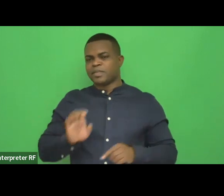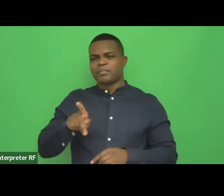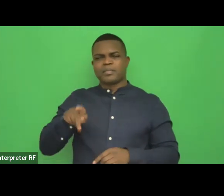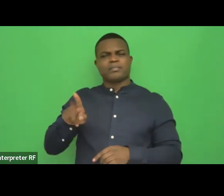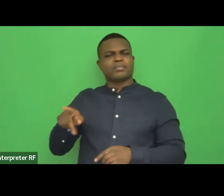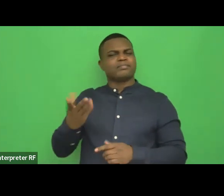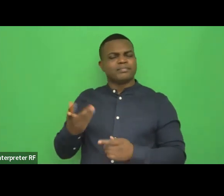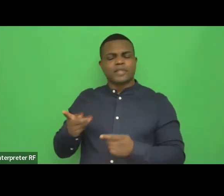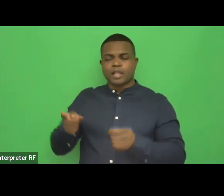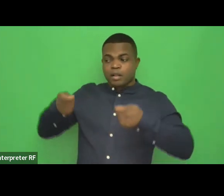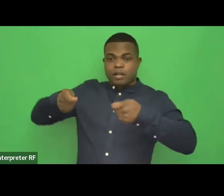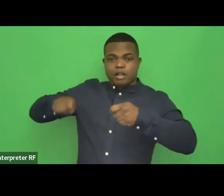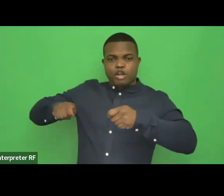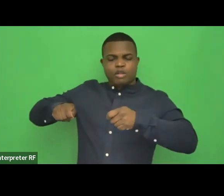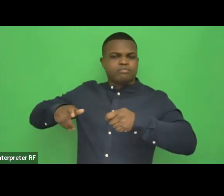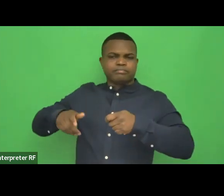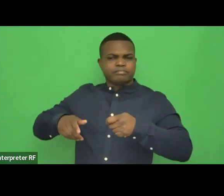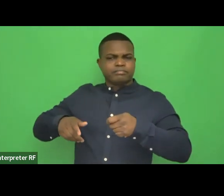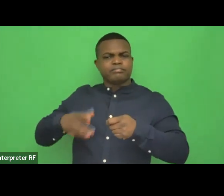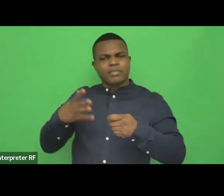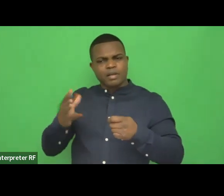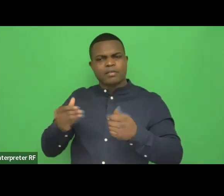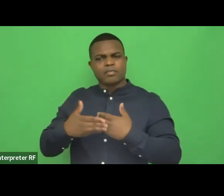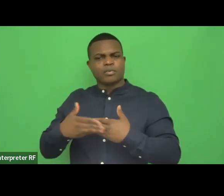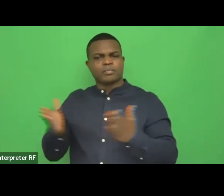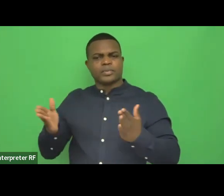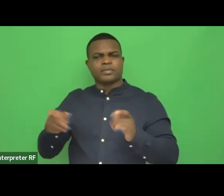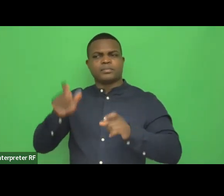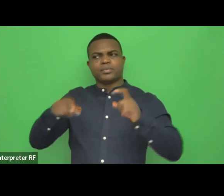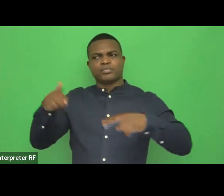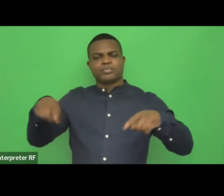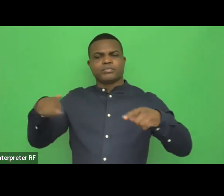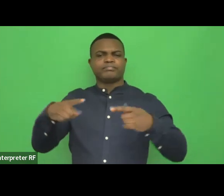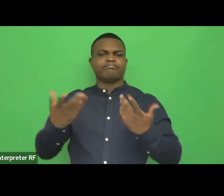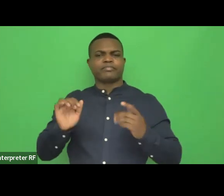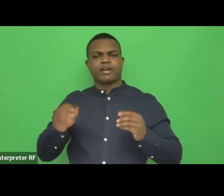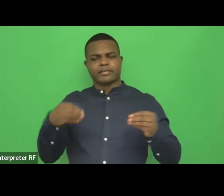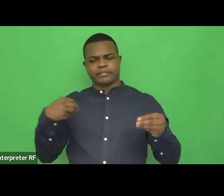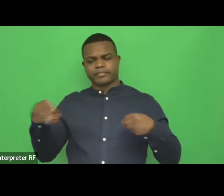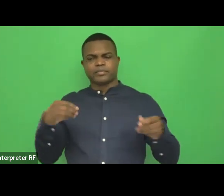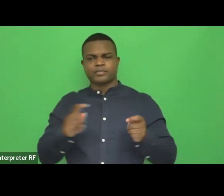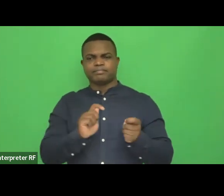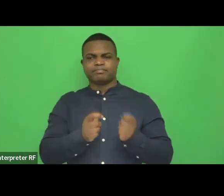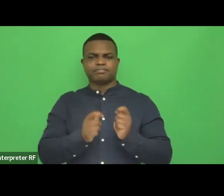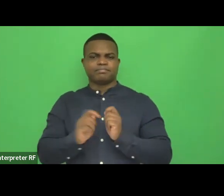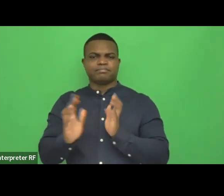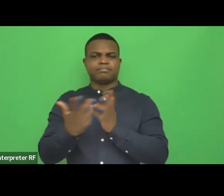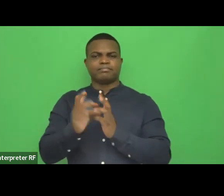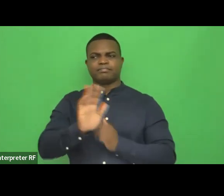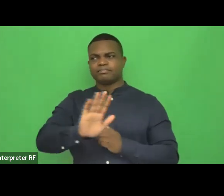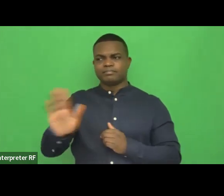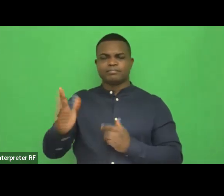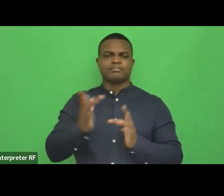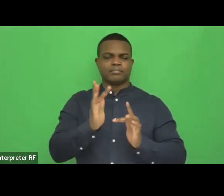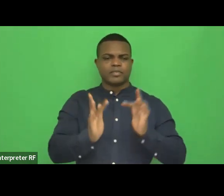different apps have different strengths for different people. So fortunately, I'm going to tell you that there's a